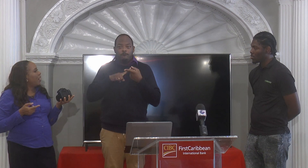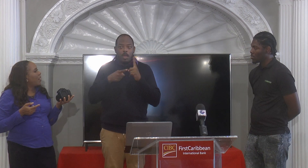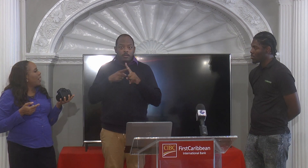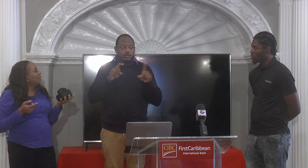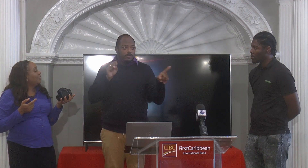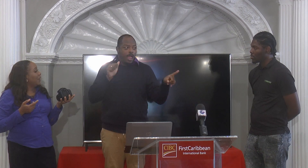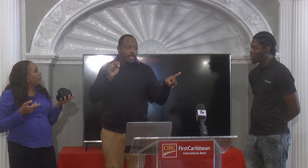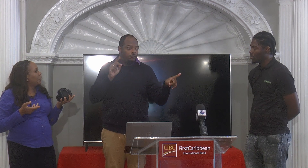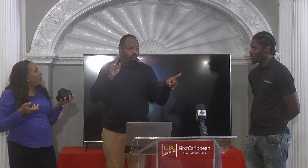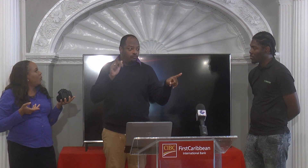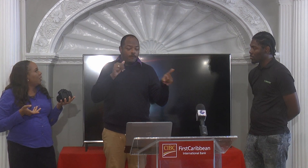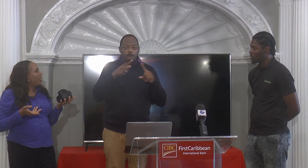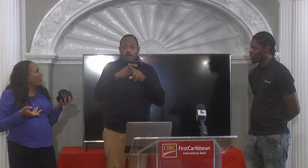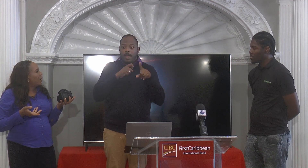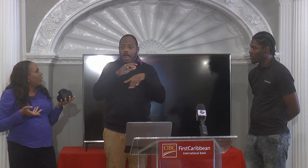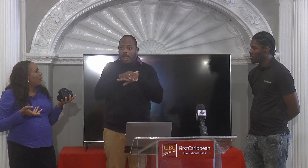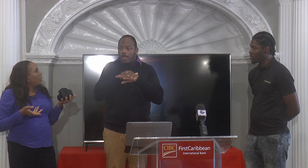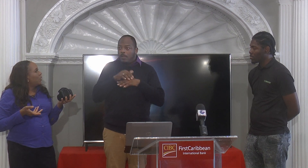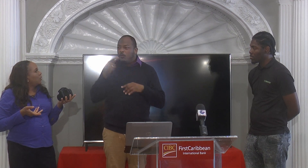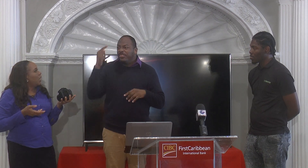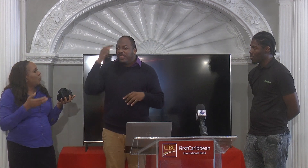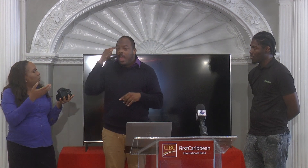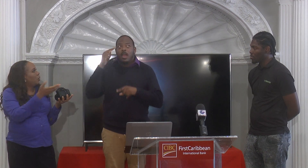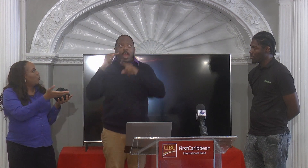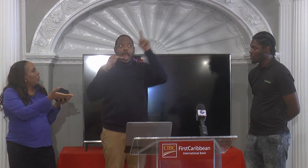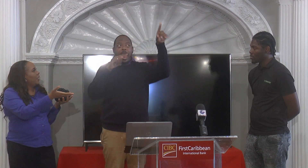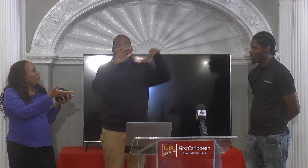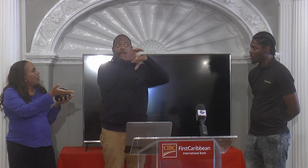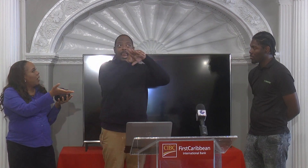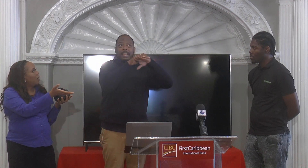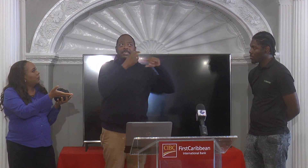of who we are, and deaf is what we are. Now,